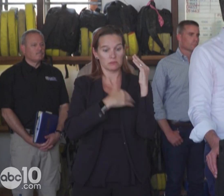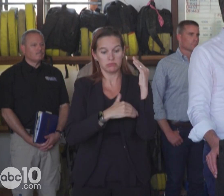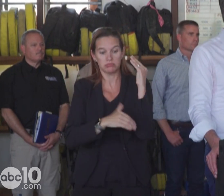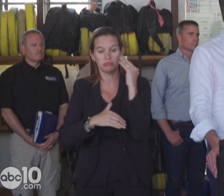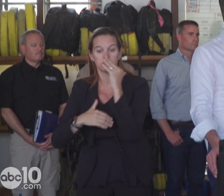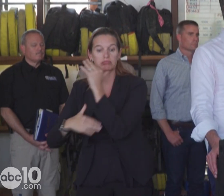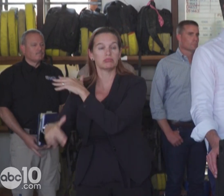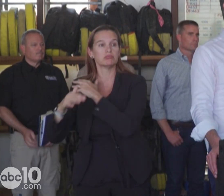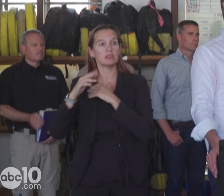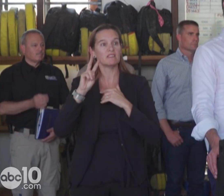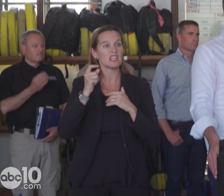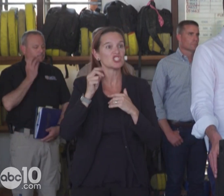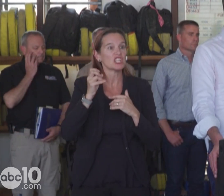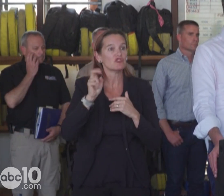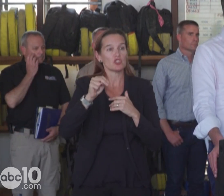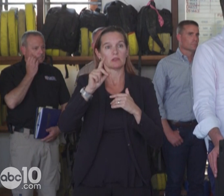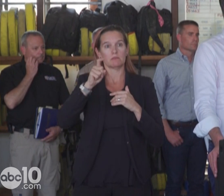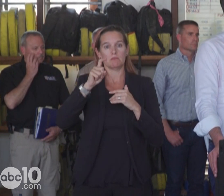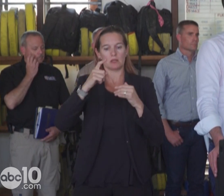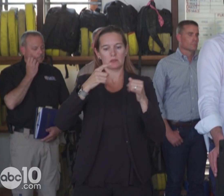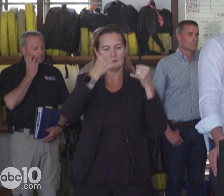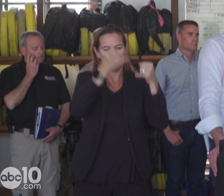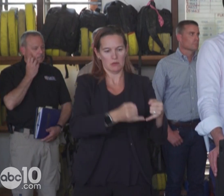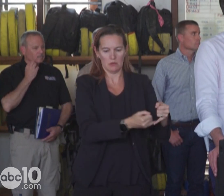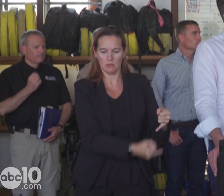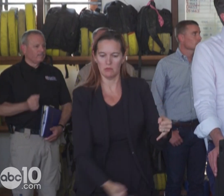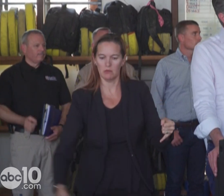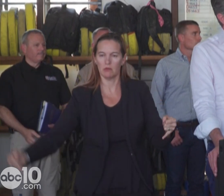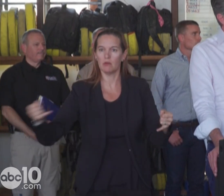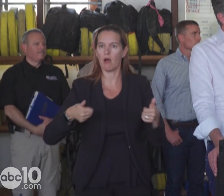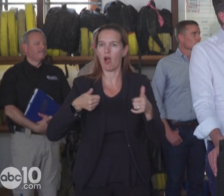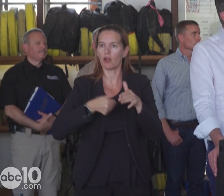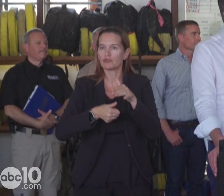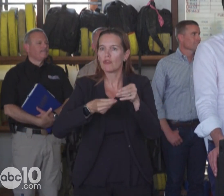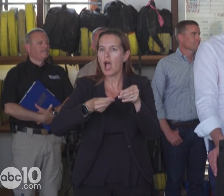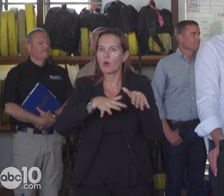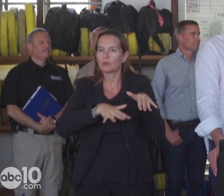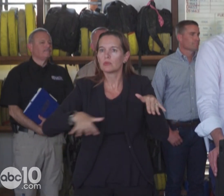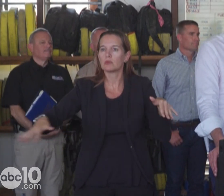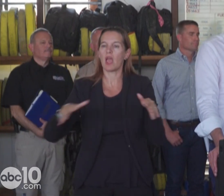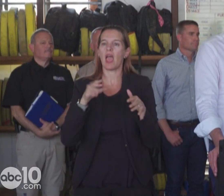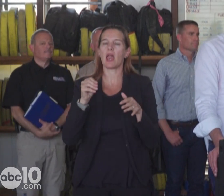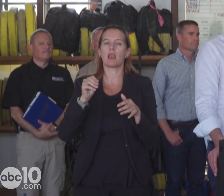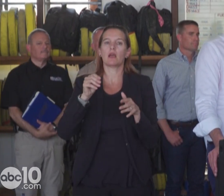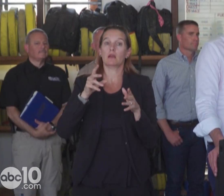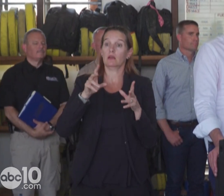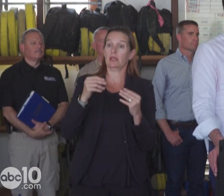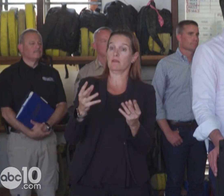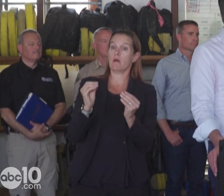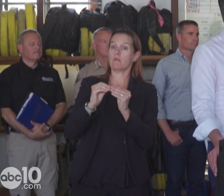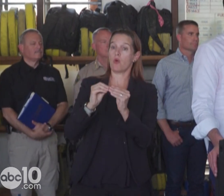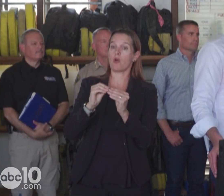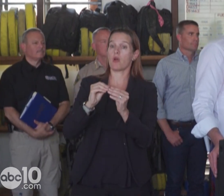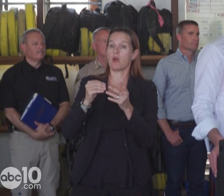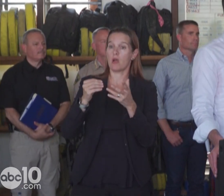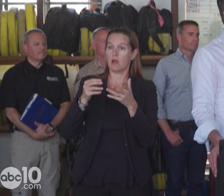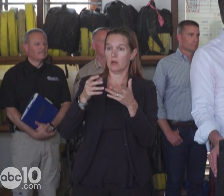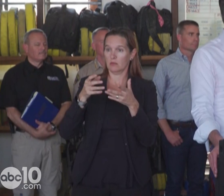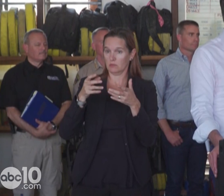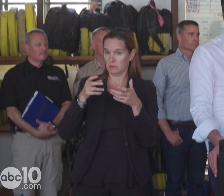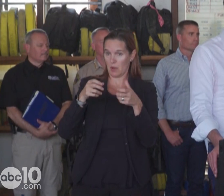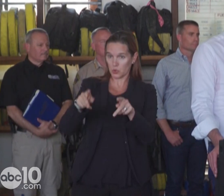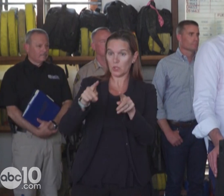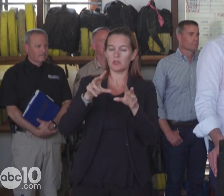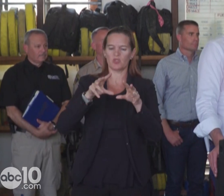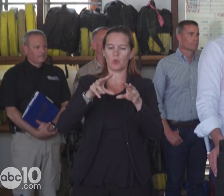cetera, including technology that allows them more precision to de-energize without having to turn off a switch where the entire